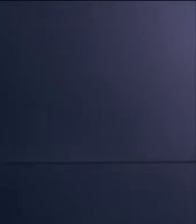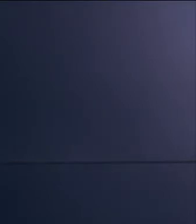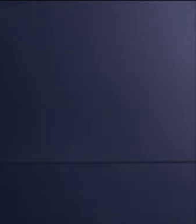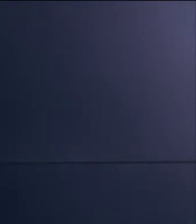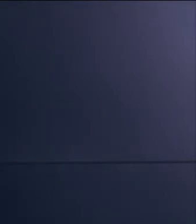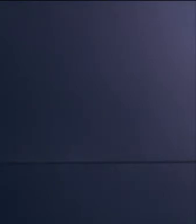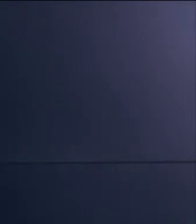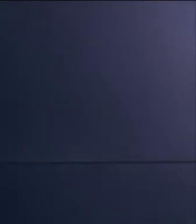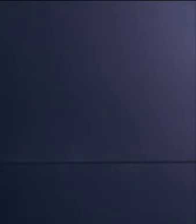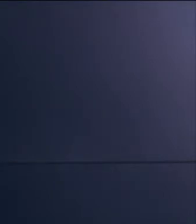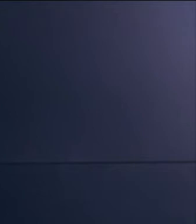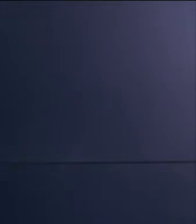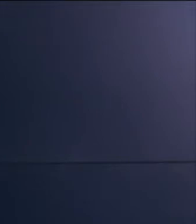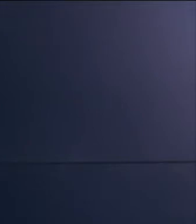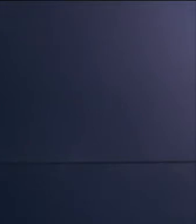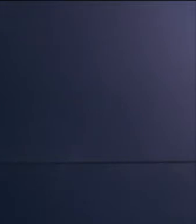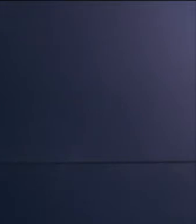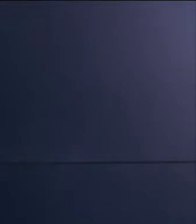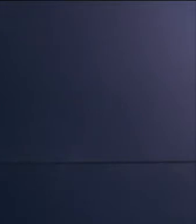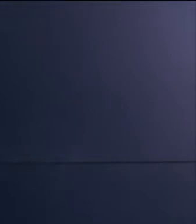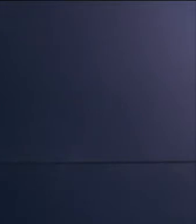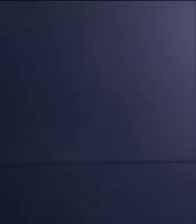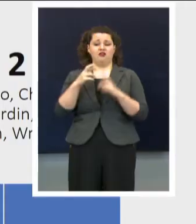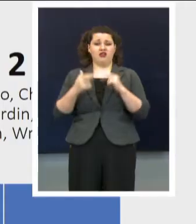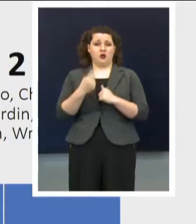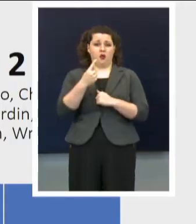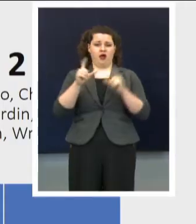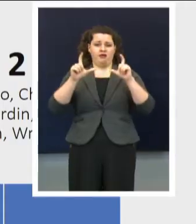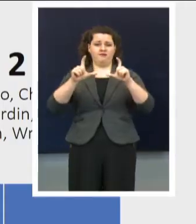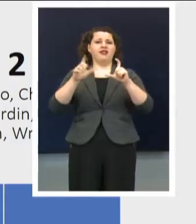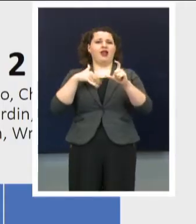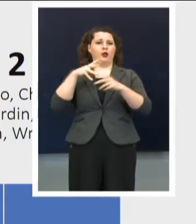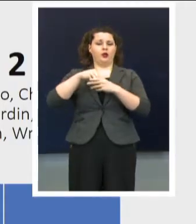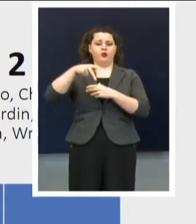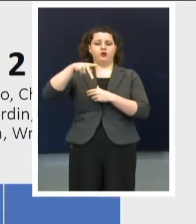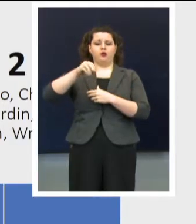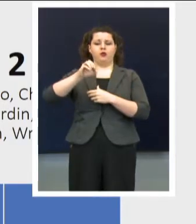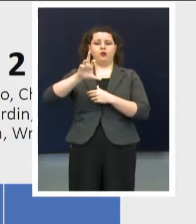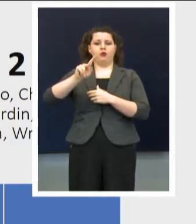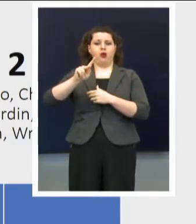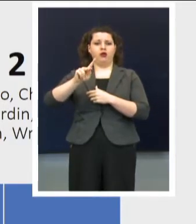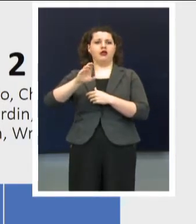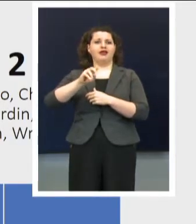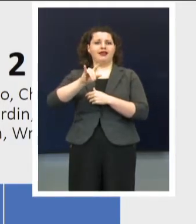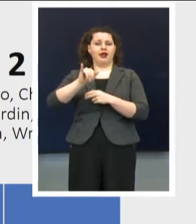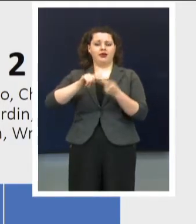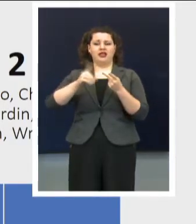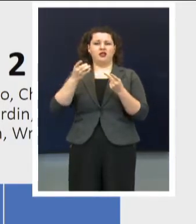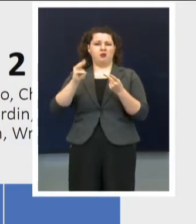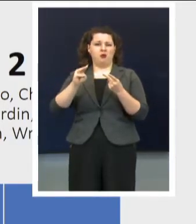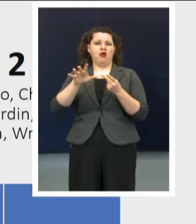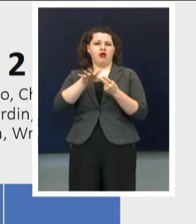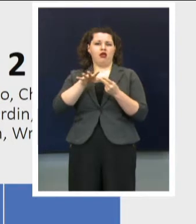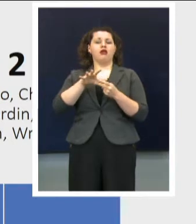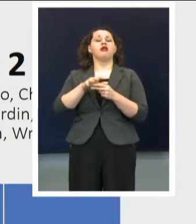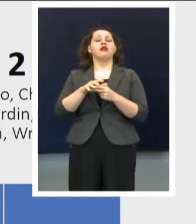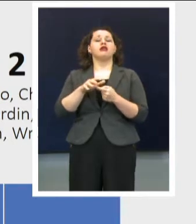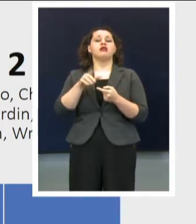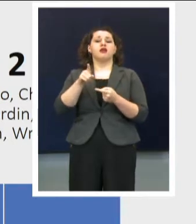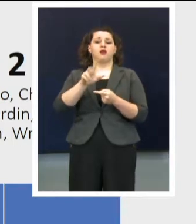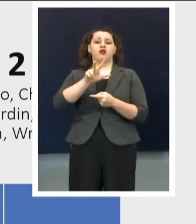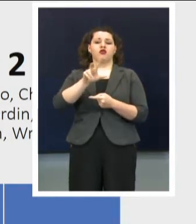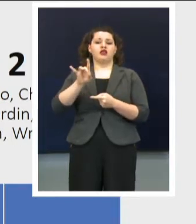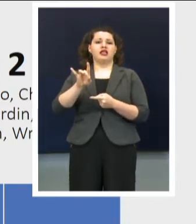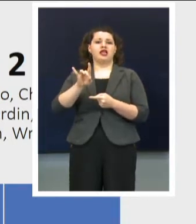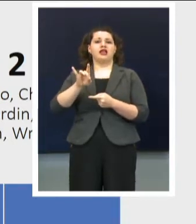Iowa. Yesterday in Region 1, which includes Polk County and the Des Moines metro area, there were 38